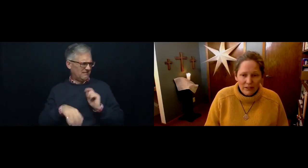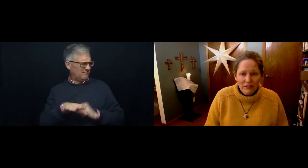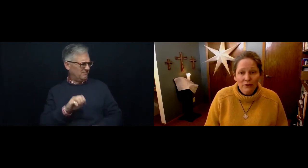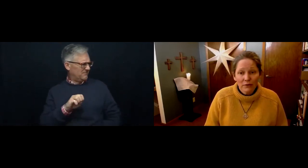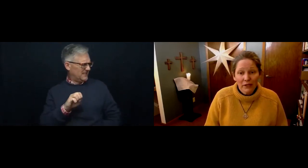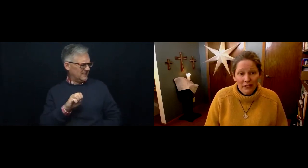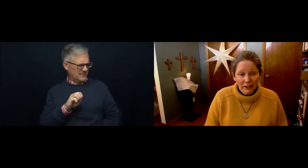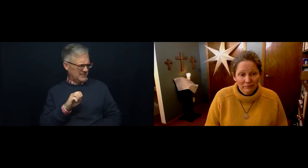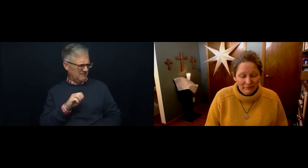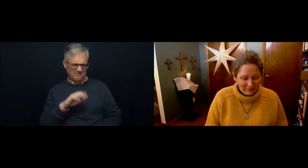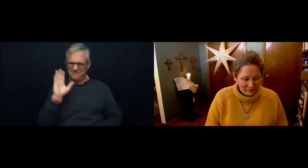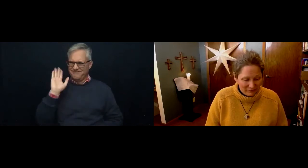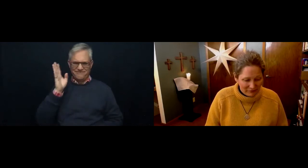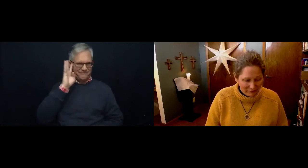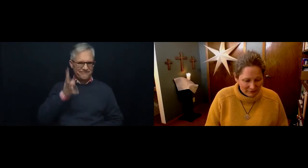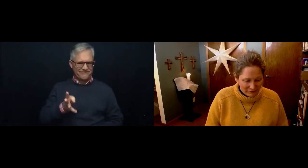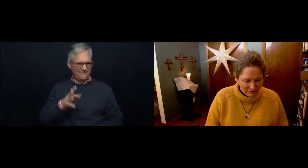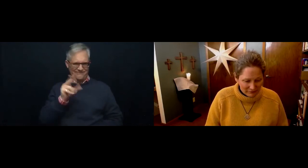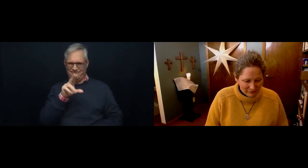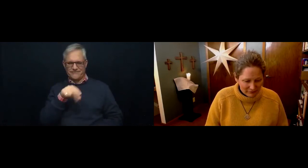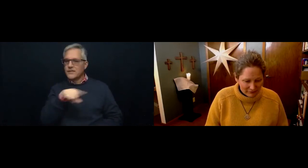They just don't get it.